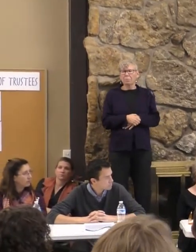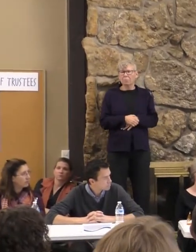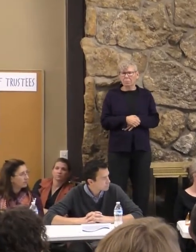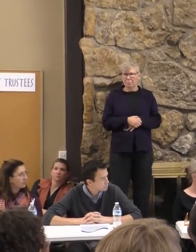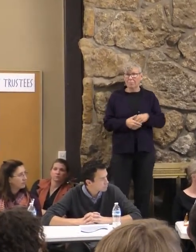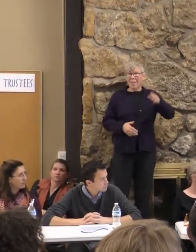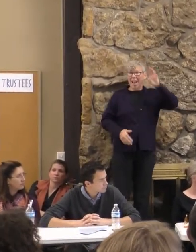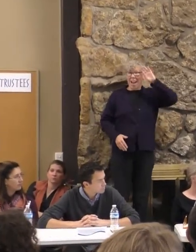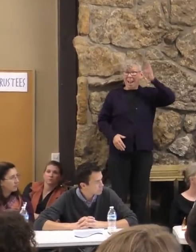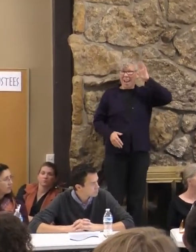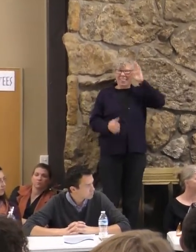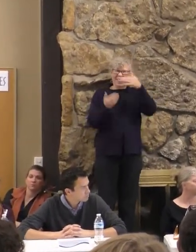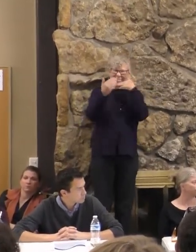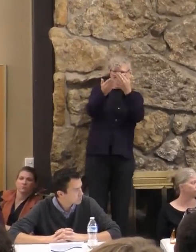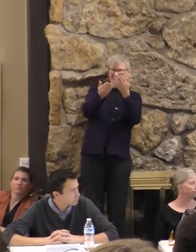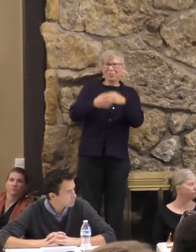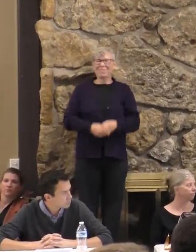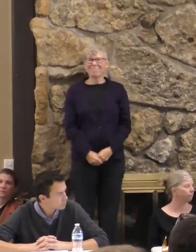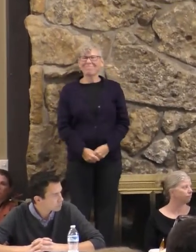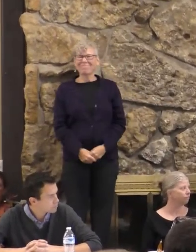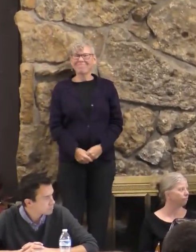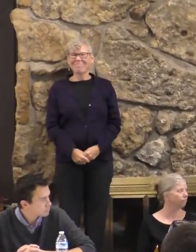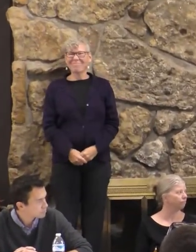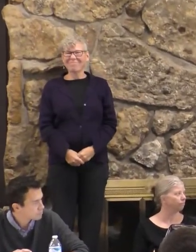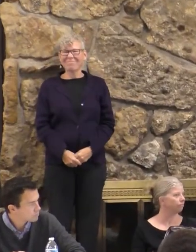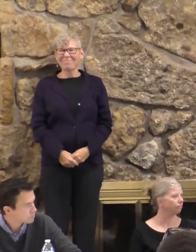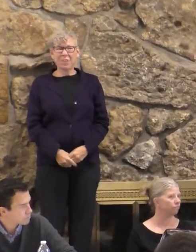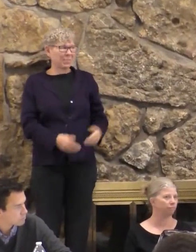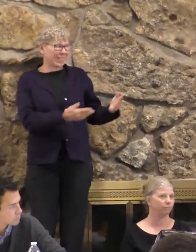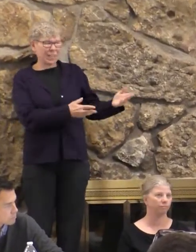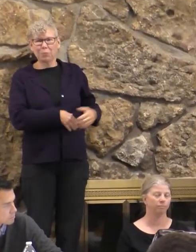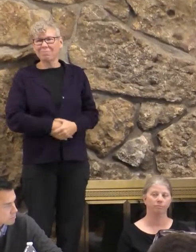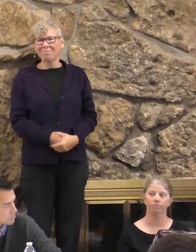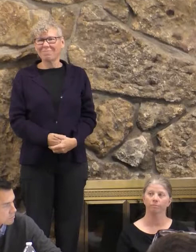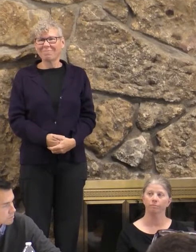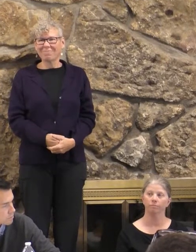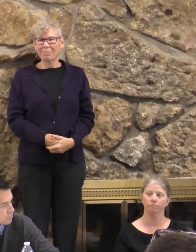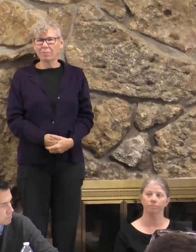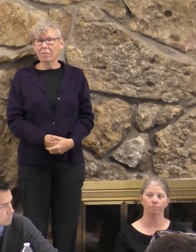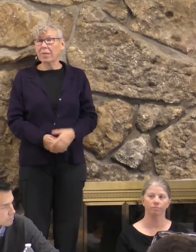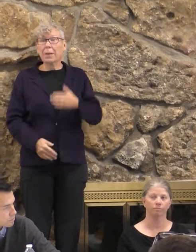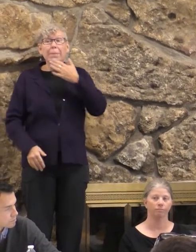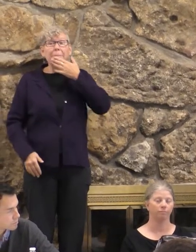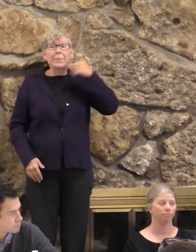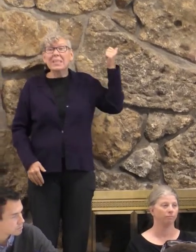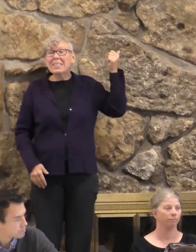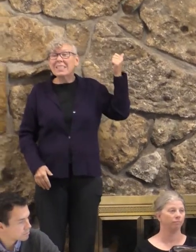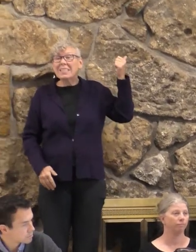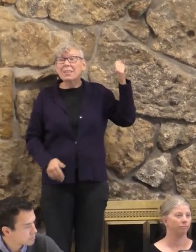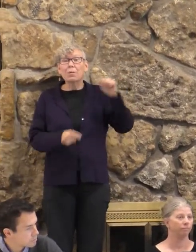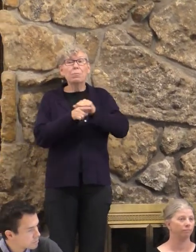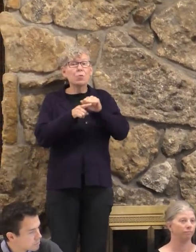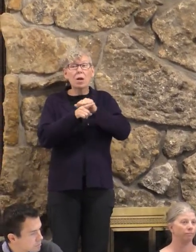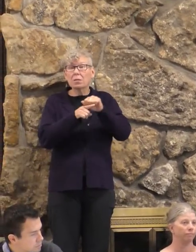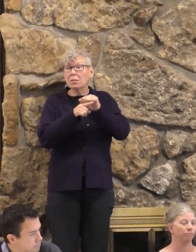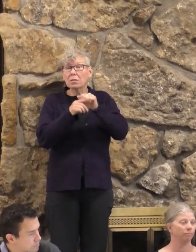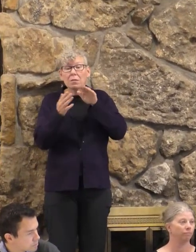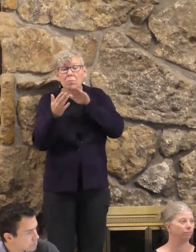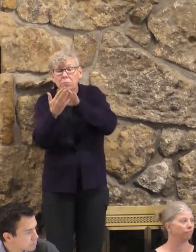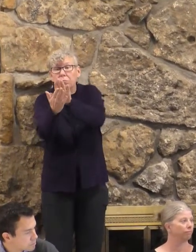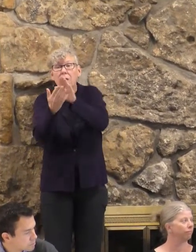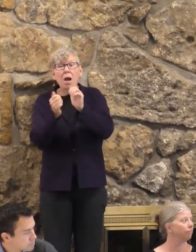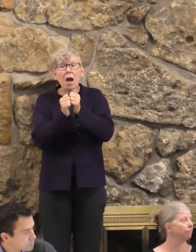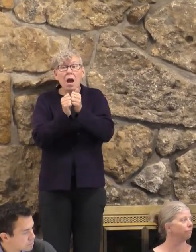thank you. So I would absolutely say the best practice would be that if someone deaf or hard of hearing comes into your